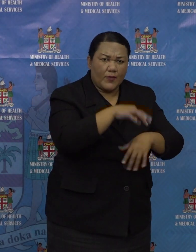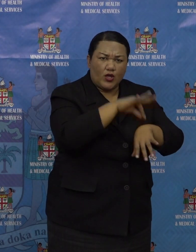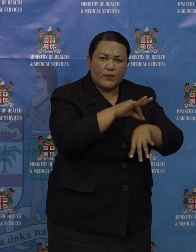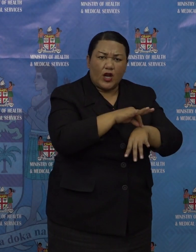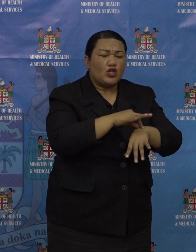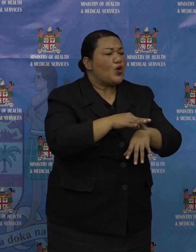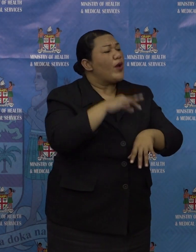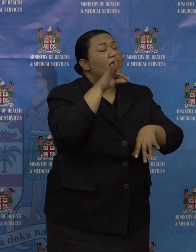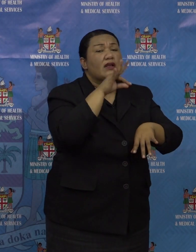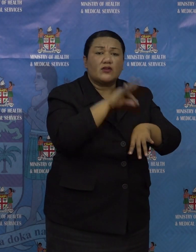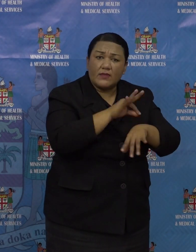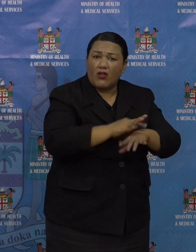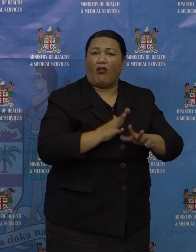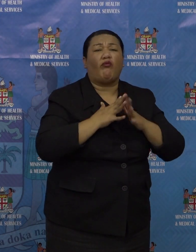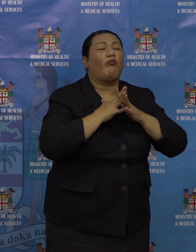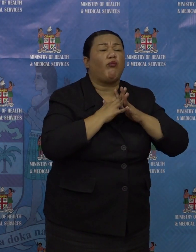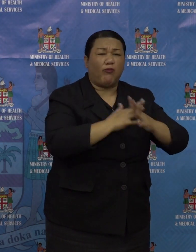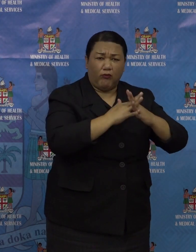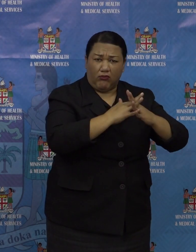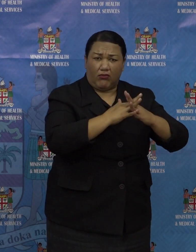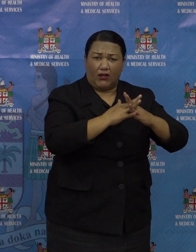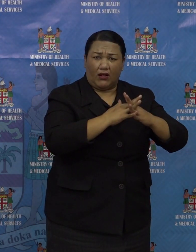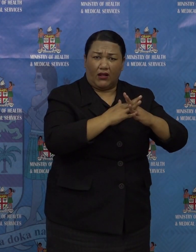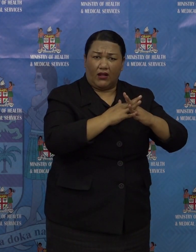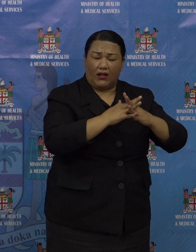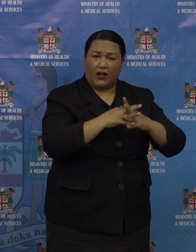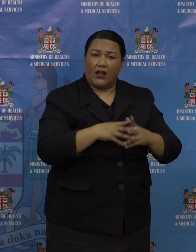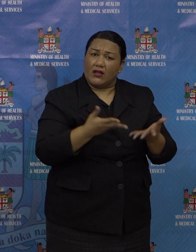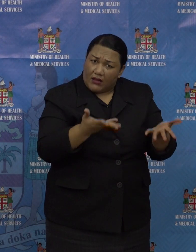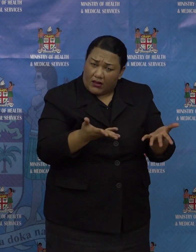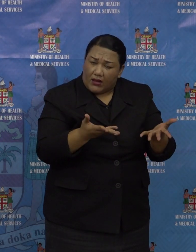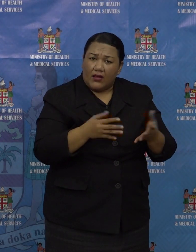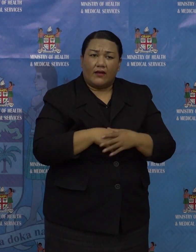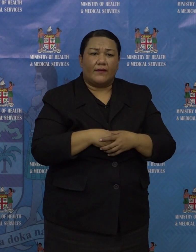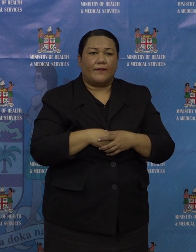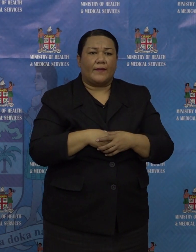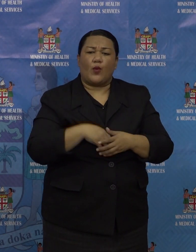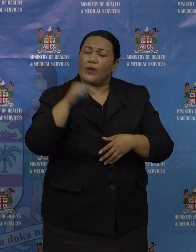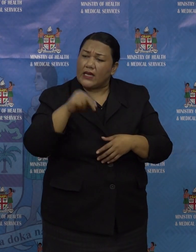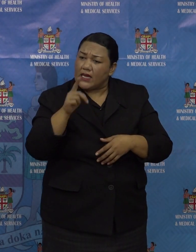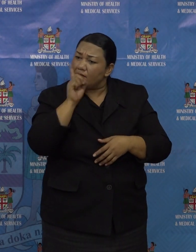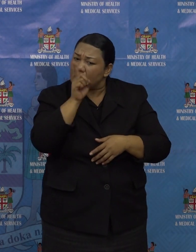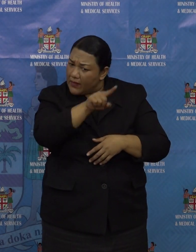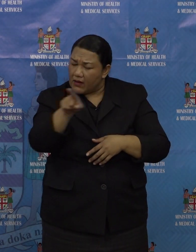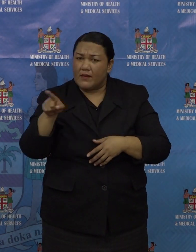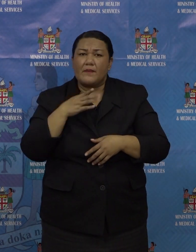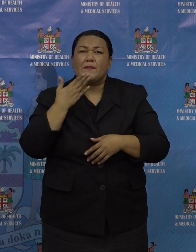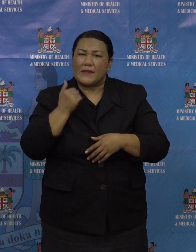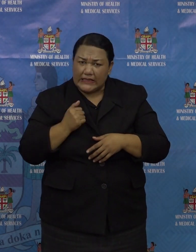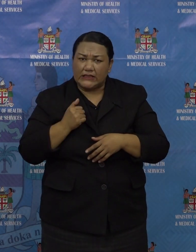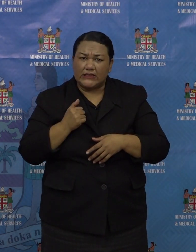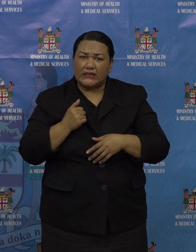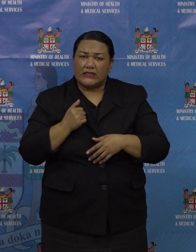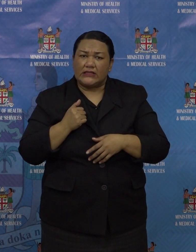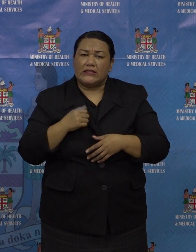up our hospitals. The effect on the healthcare system is still the same. So we need everybody to please come forward, not just